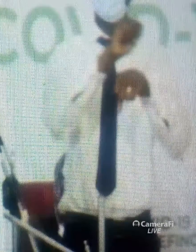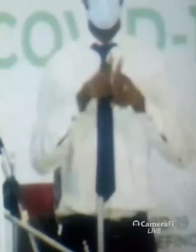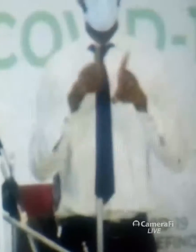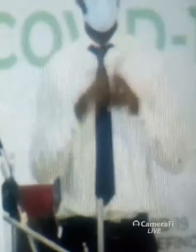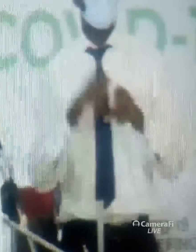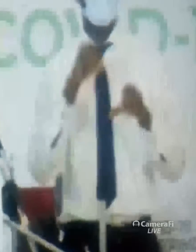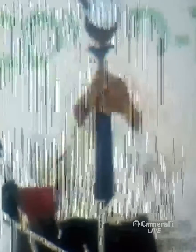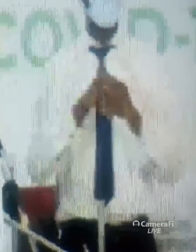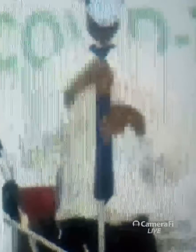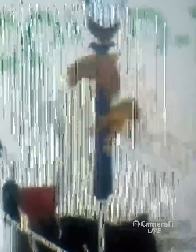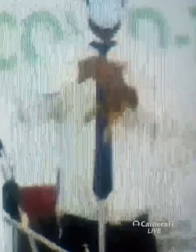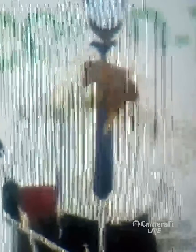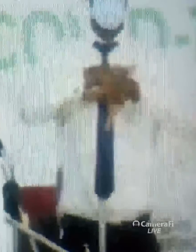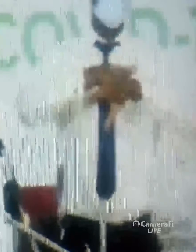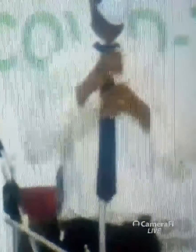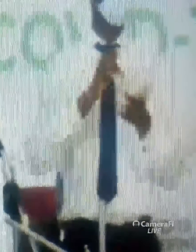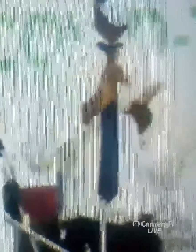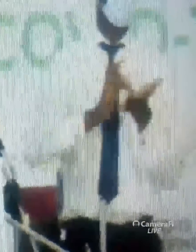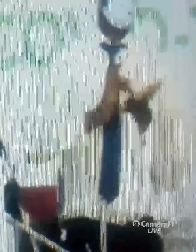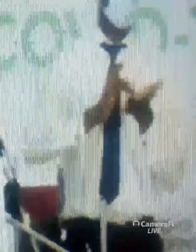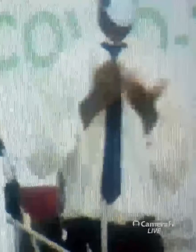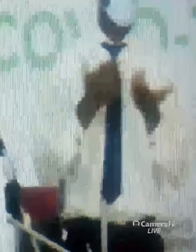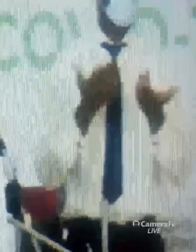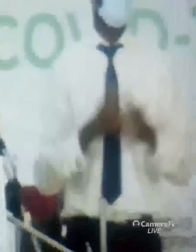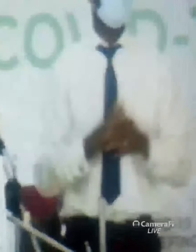in traditional, complementary,